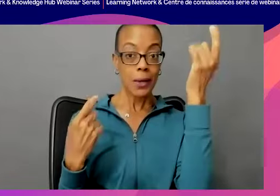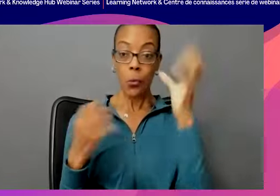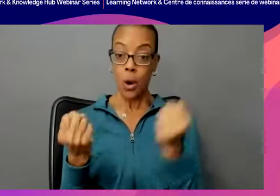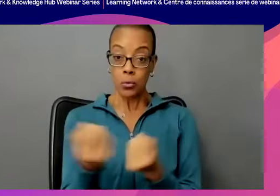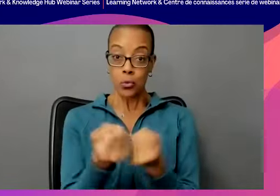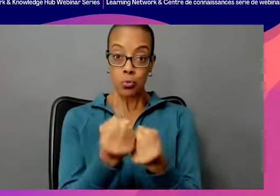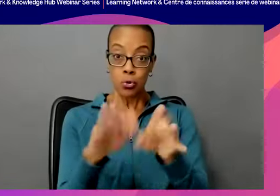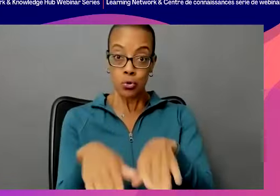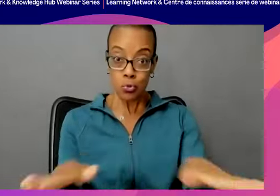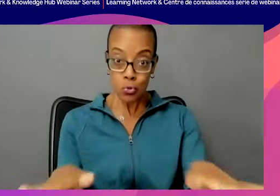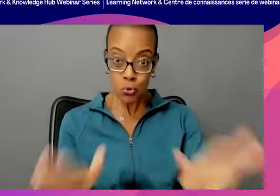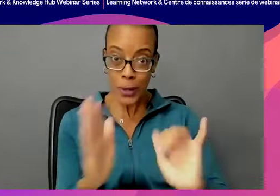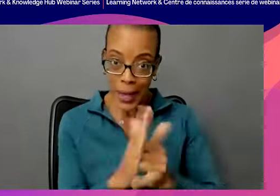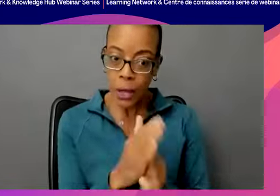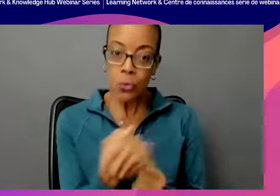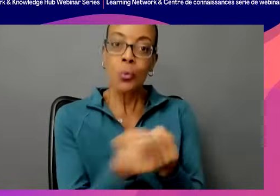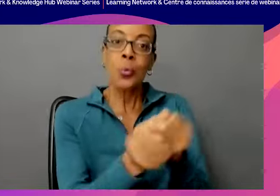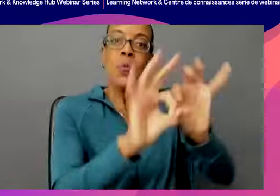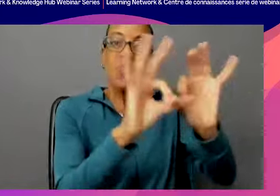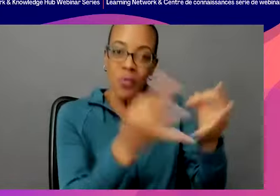to be supporting families.